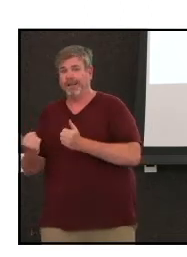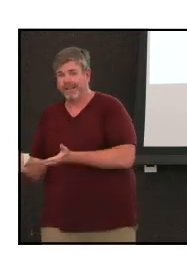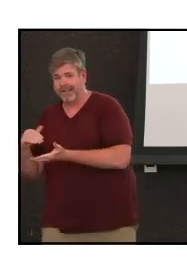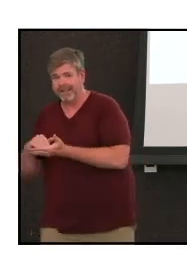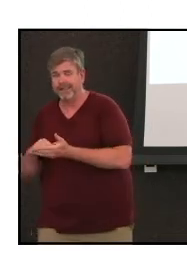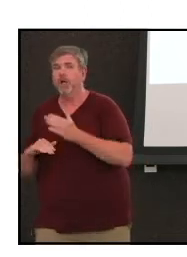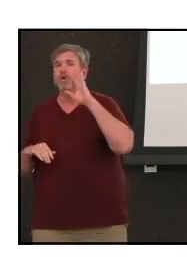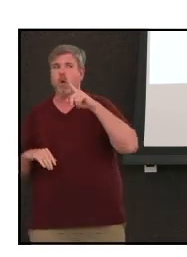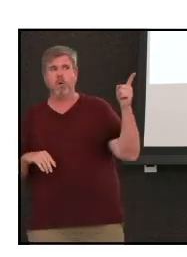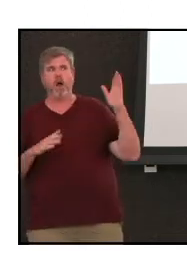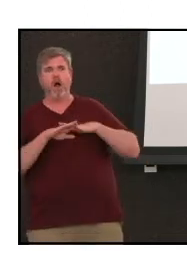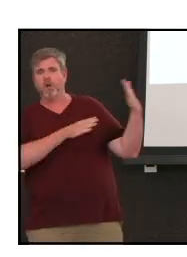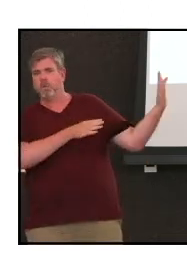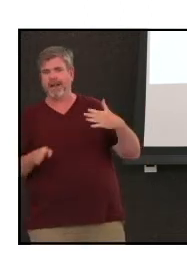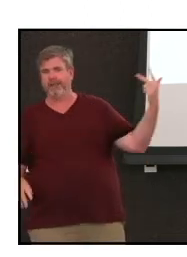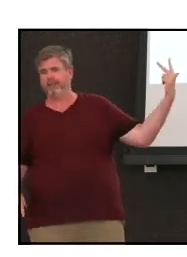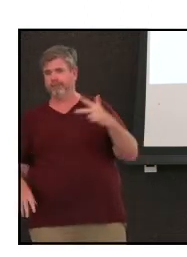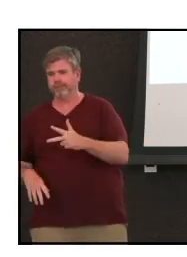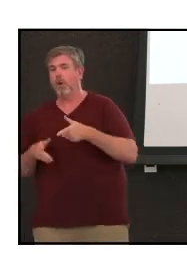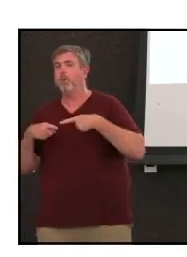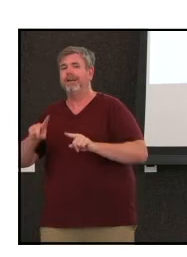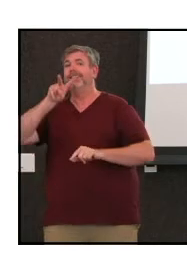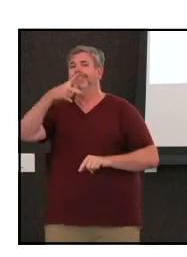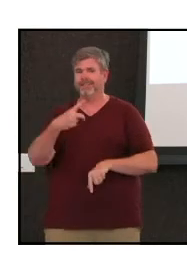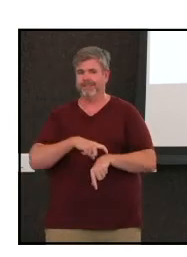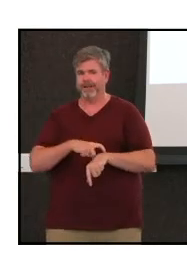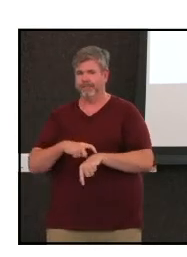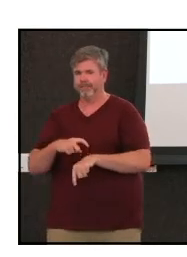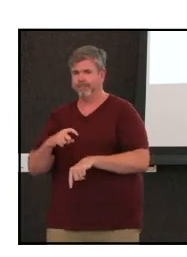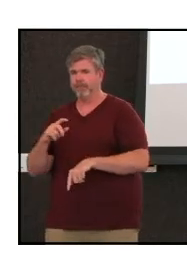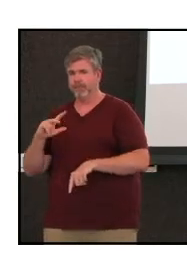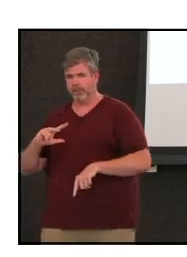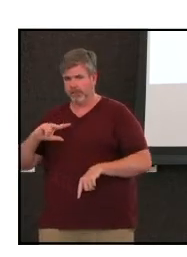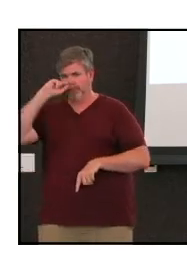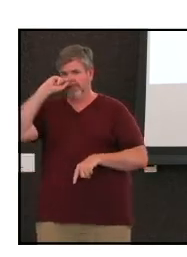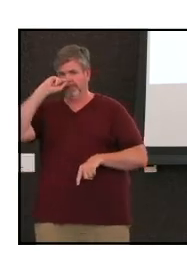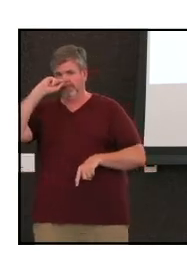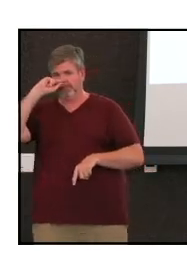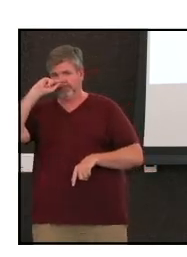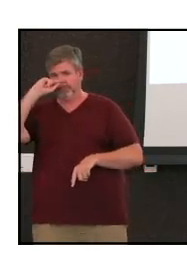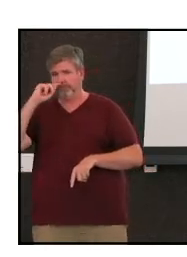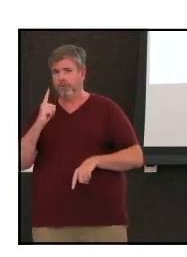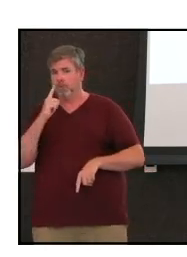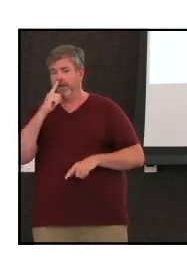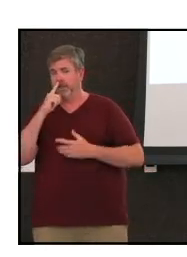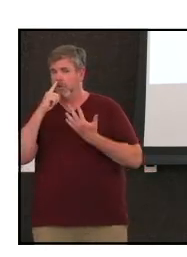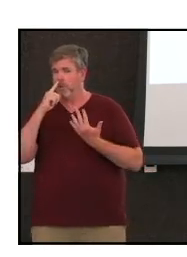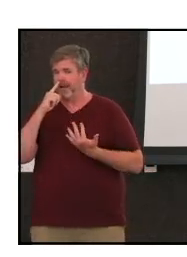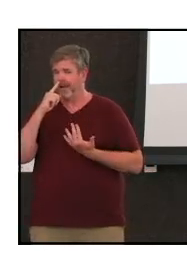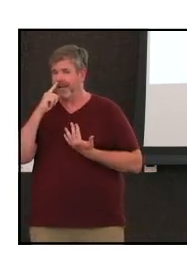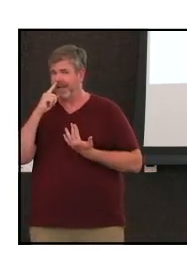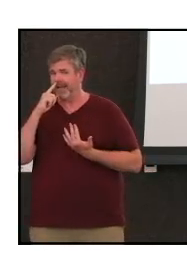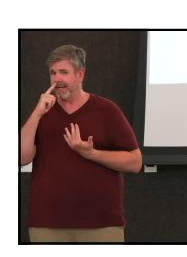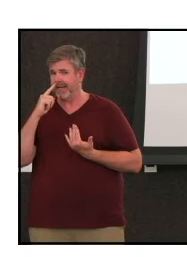little nasal spray. You're going to spray it into one nostril. You wait a few minutes. If the person wakes up, great. You wait for the ambulance